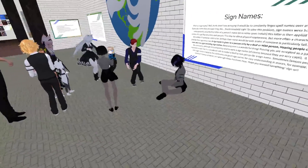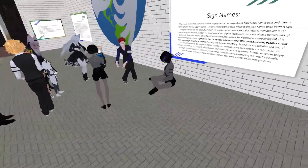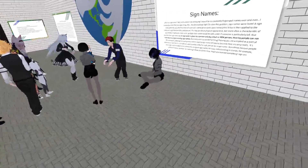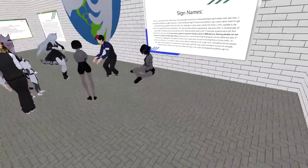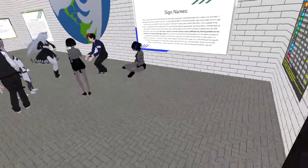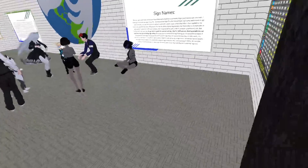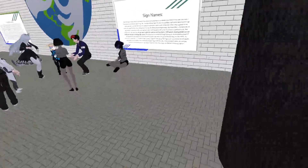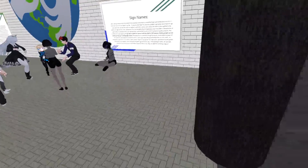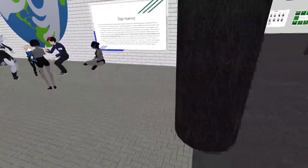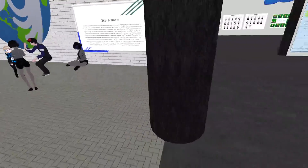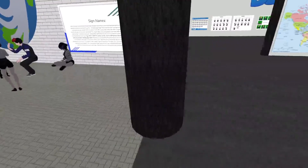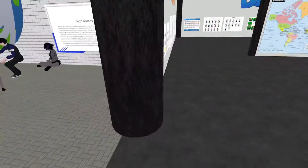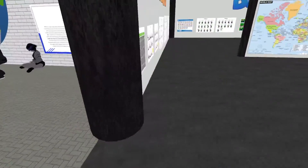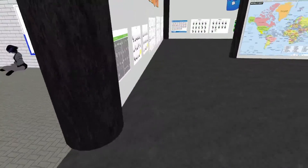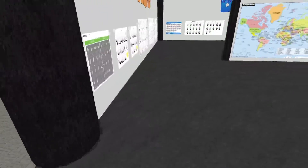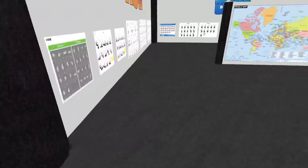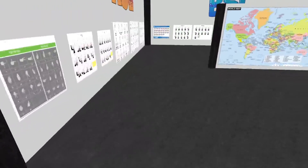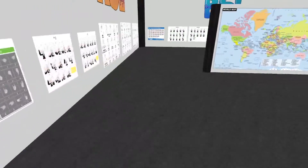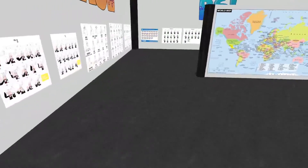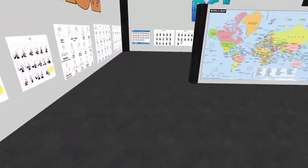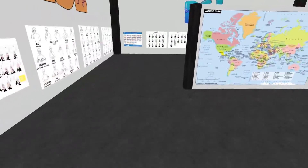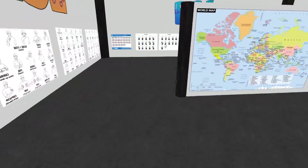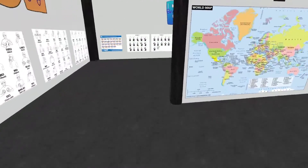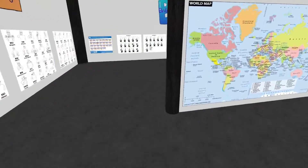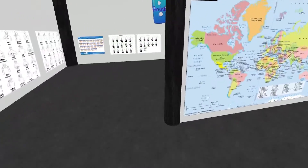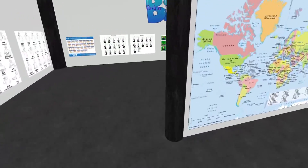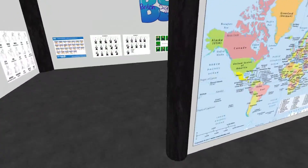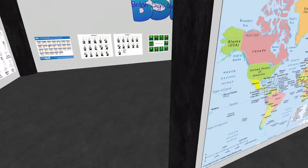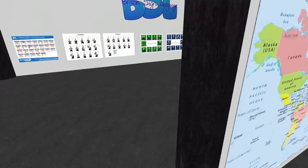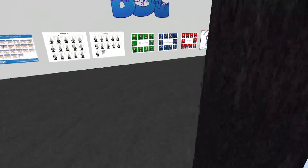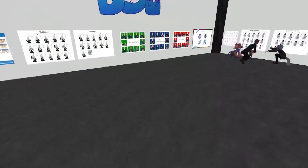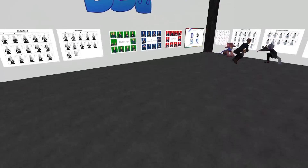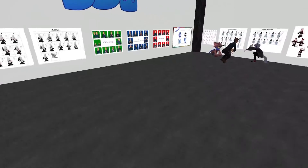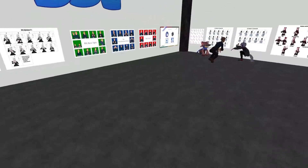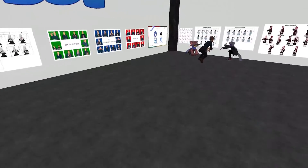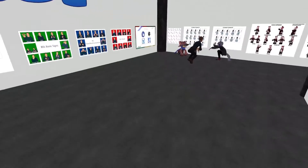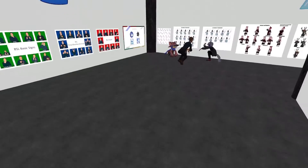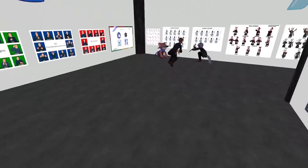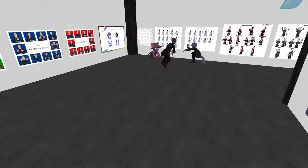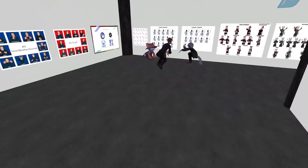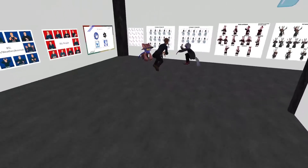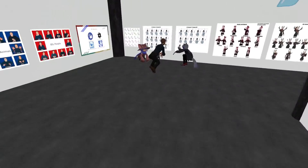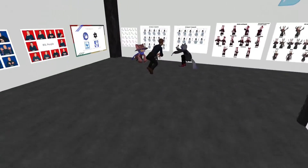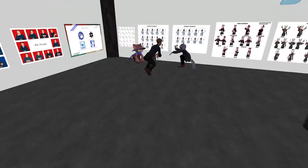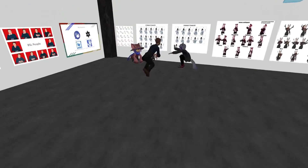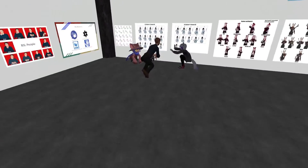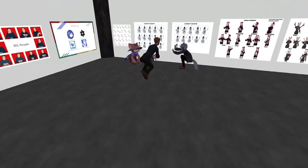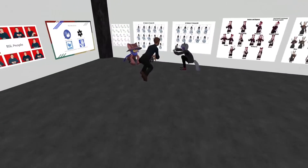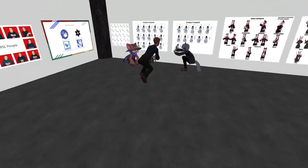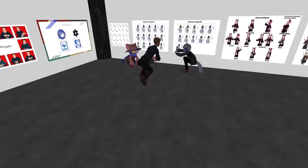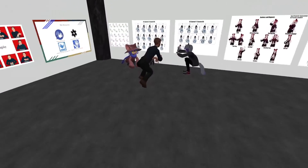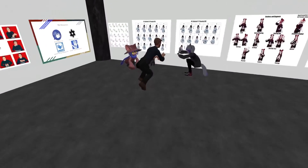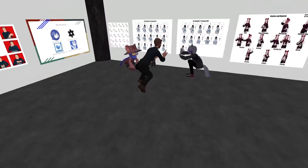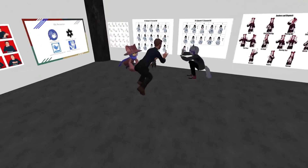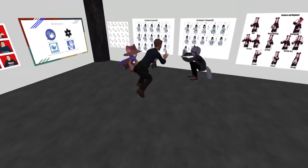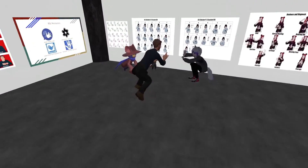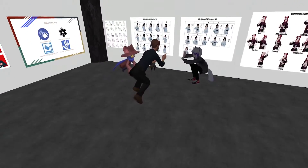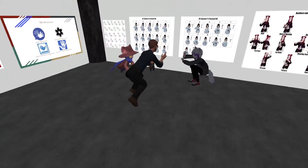something I'm still like a newbie again. A, no, that's D. Fuck, what's B? D, B. yeah. Isn't B like this?